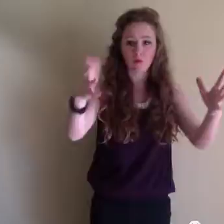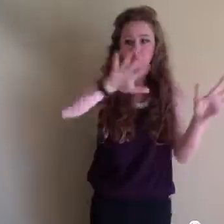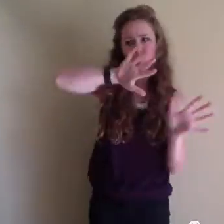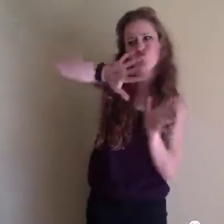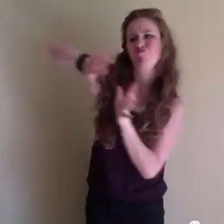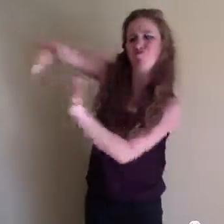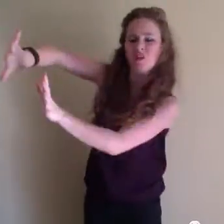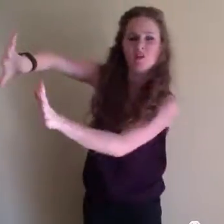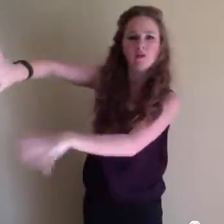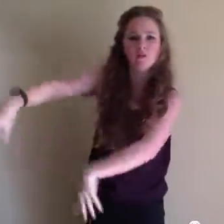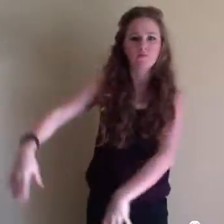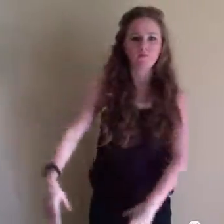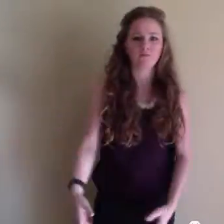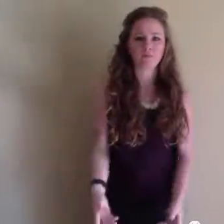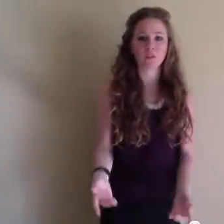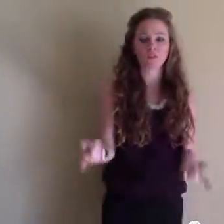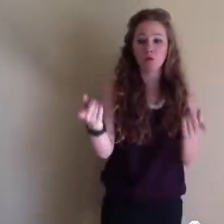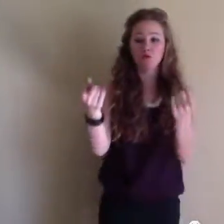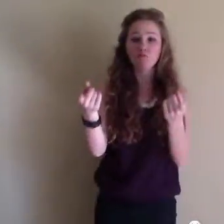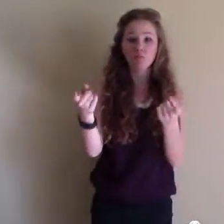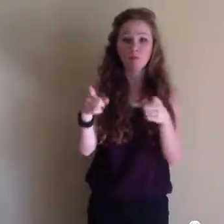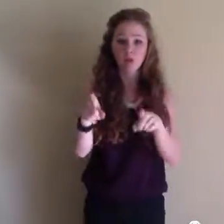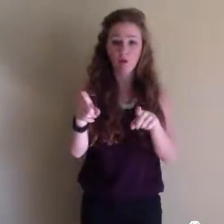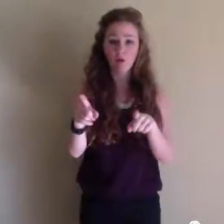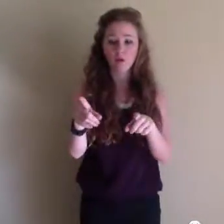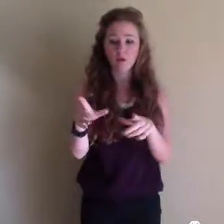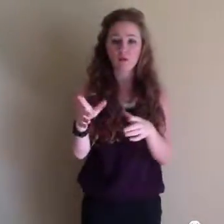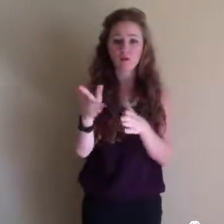They needed people as a group to protest and boycott.